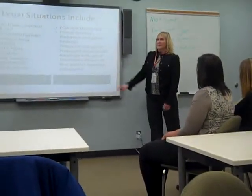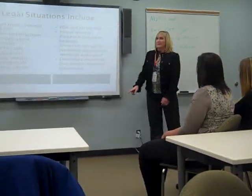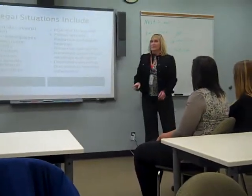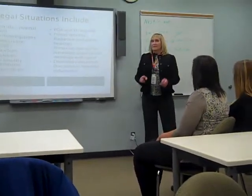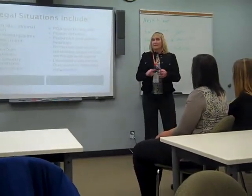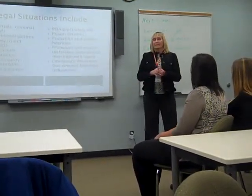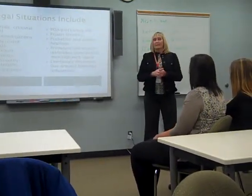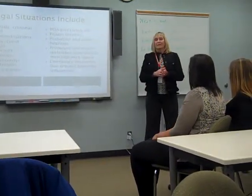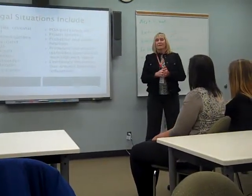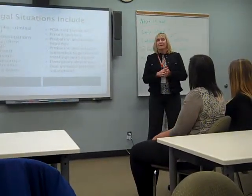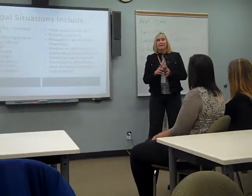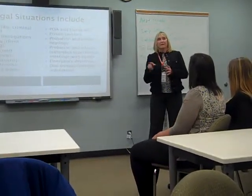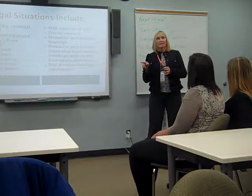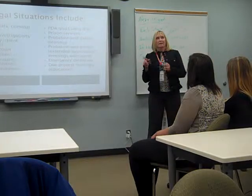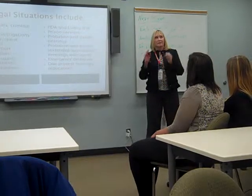18. Due process hearings.